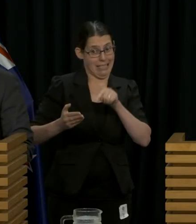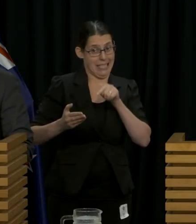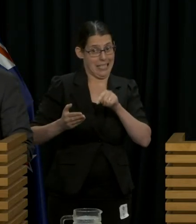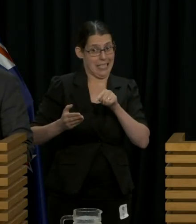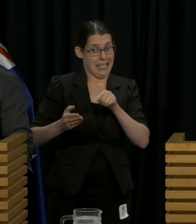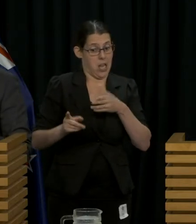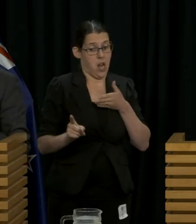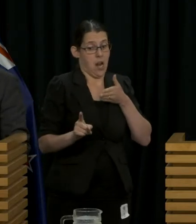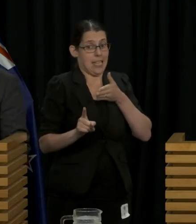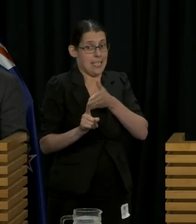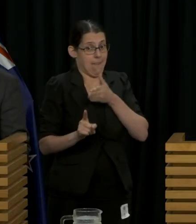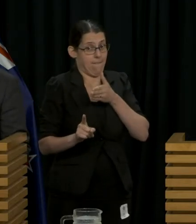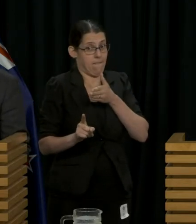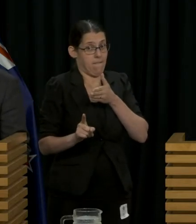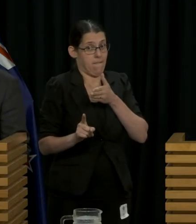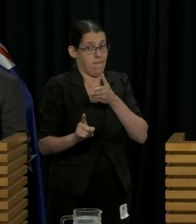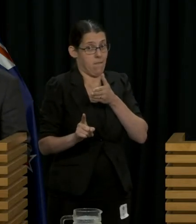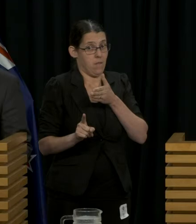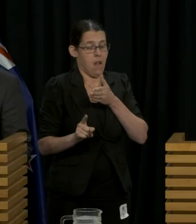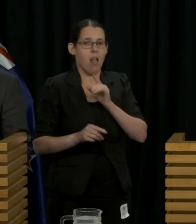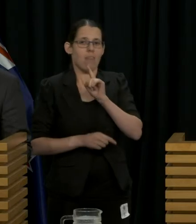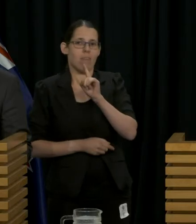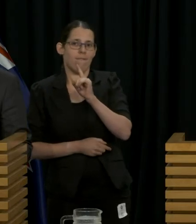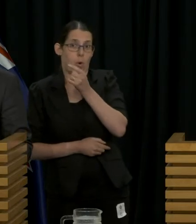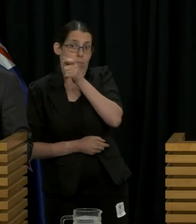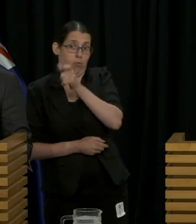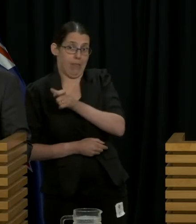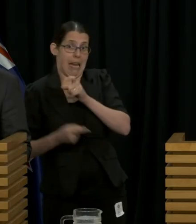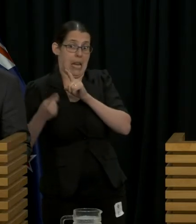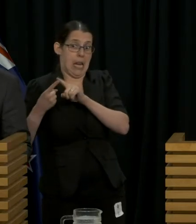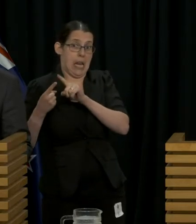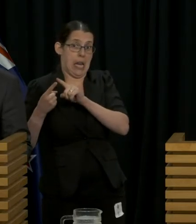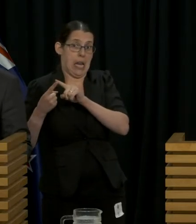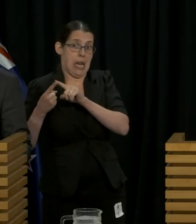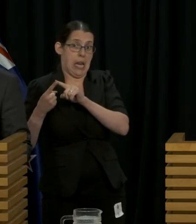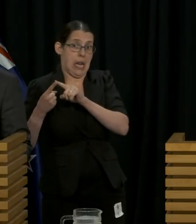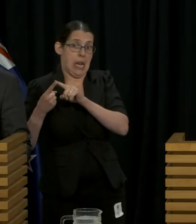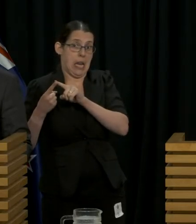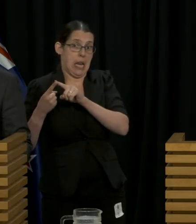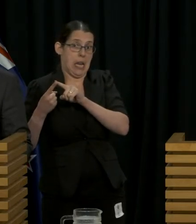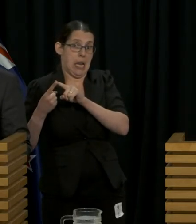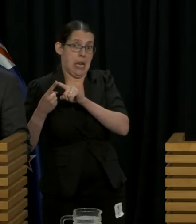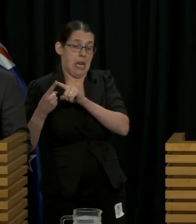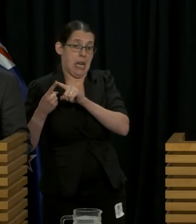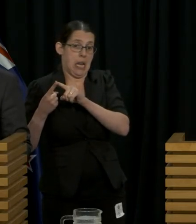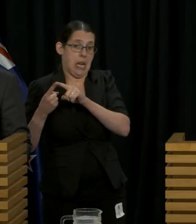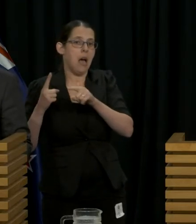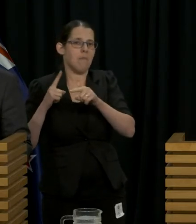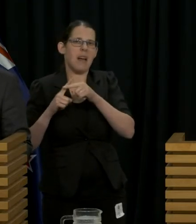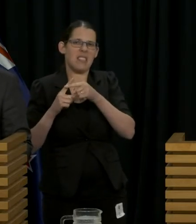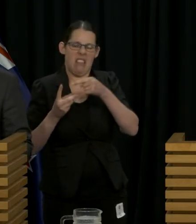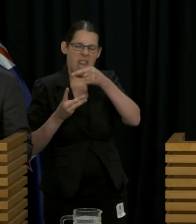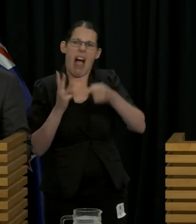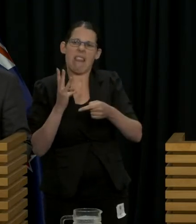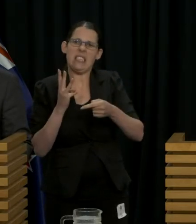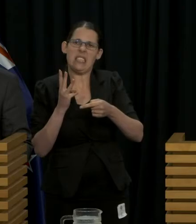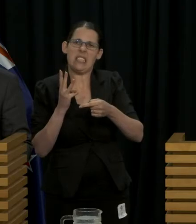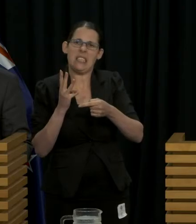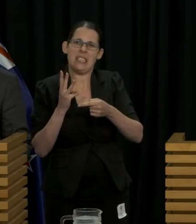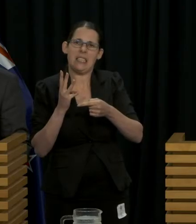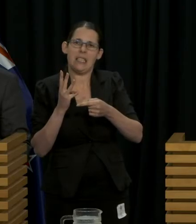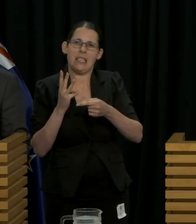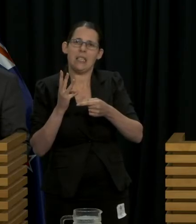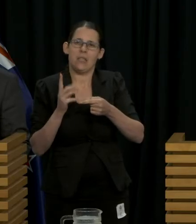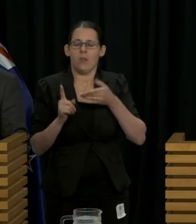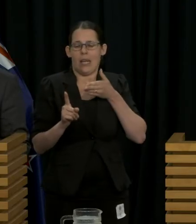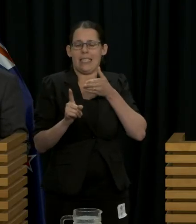that our source case and both of these other cases that we're dealing with have been out of their rooms